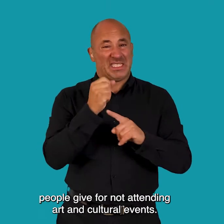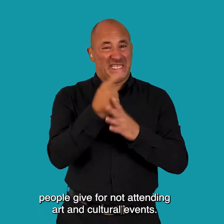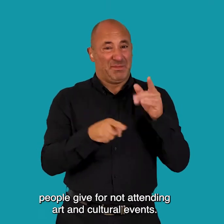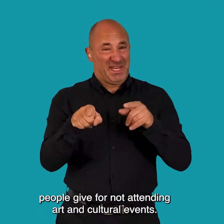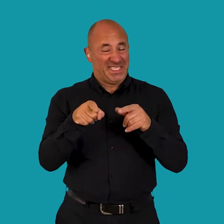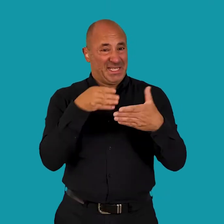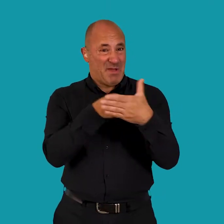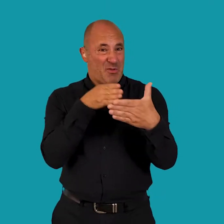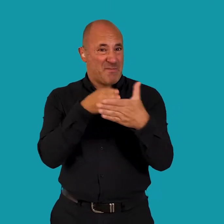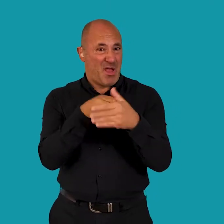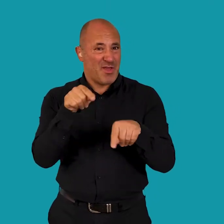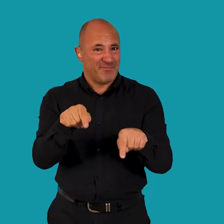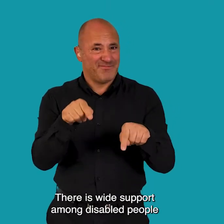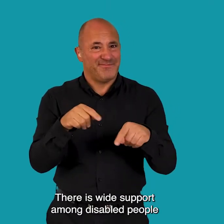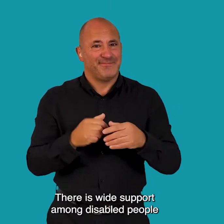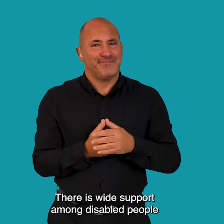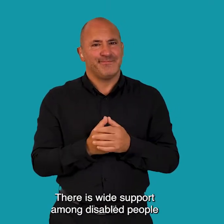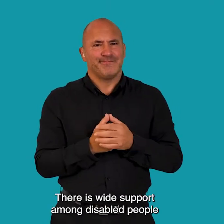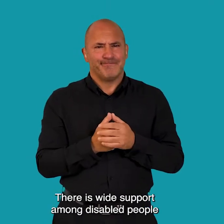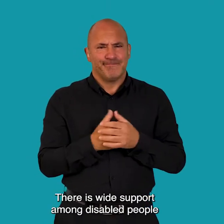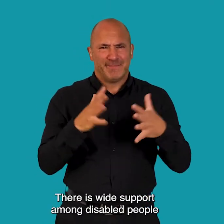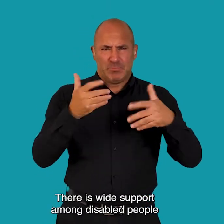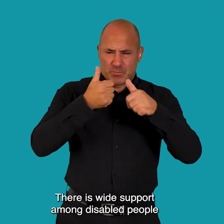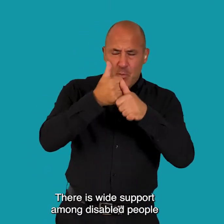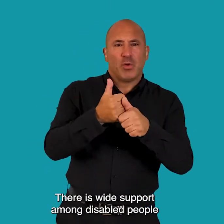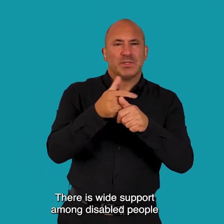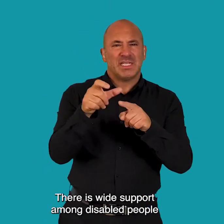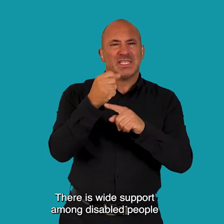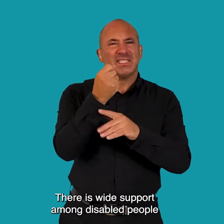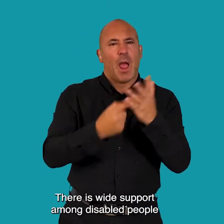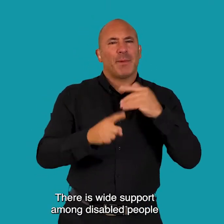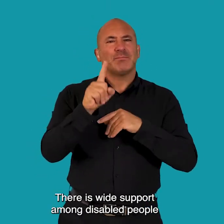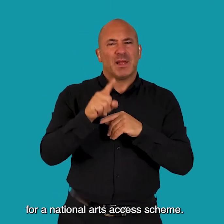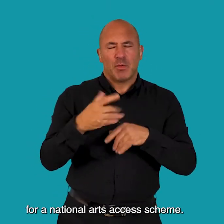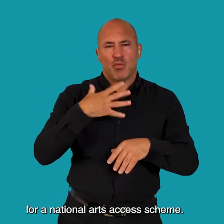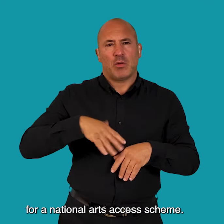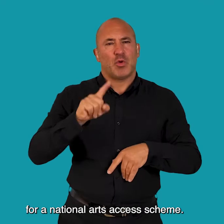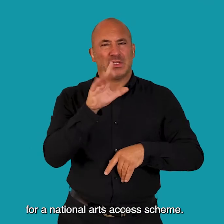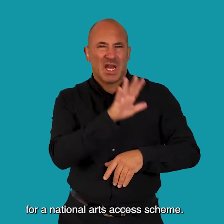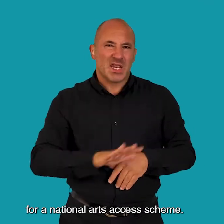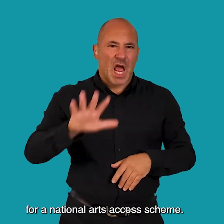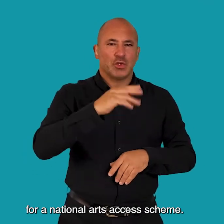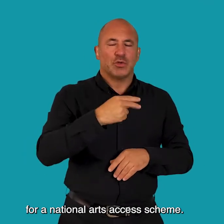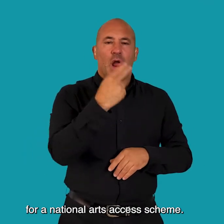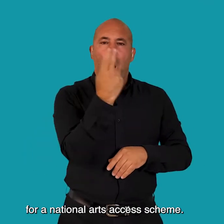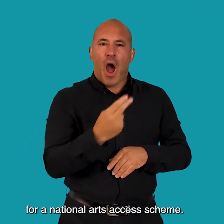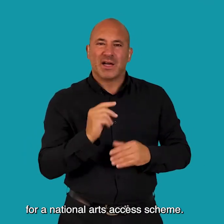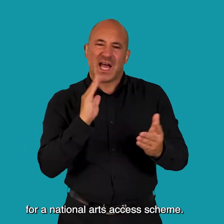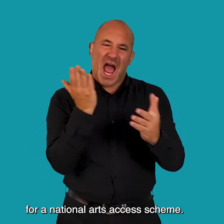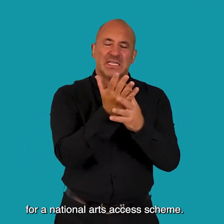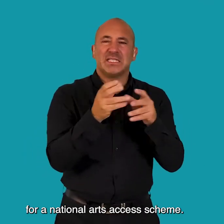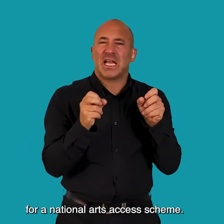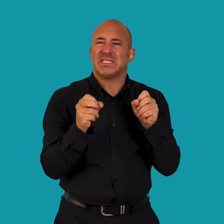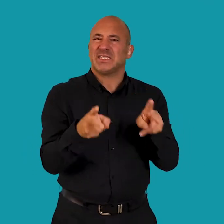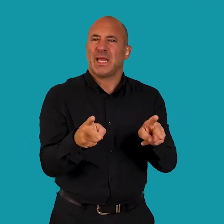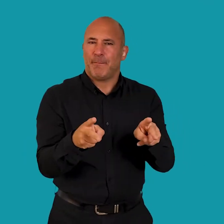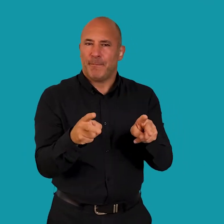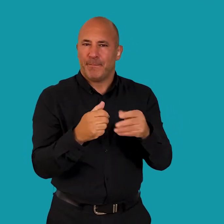events. There is wide support among disabled people for a national arts access scheme.